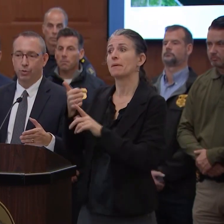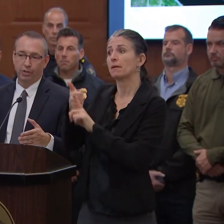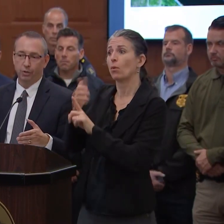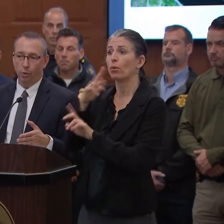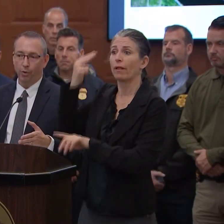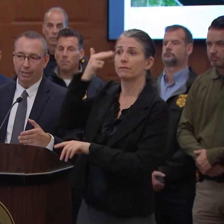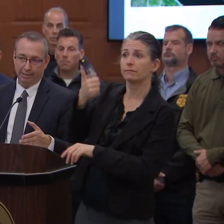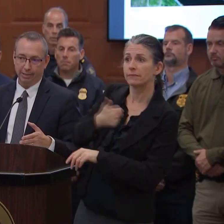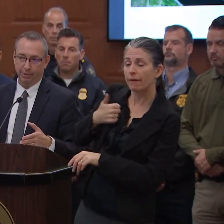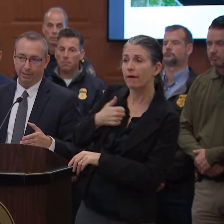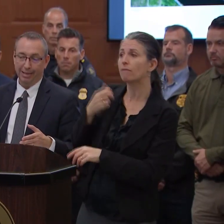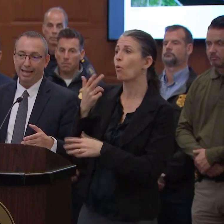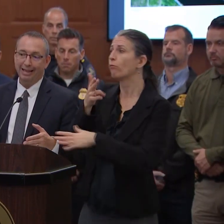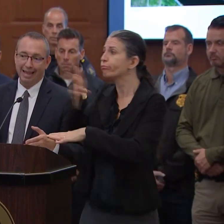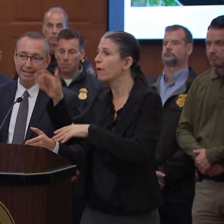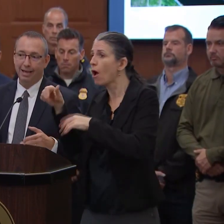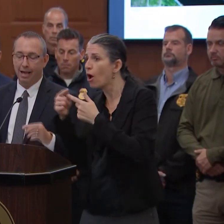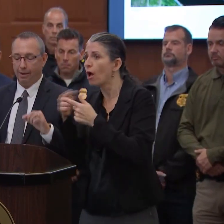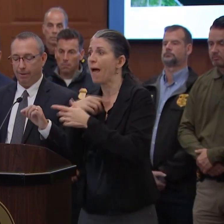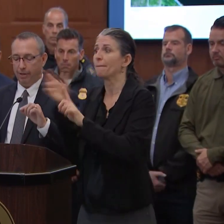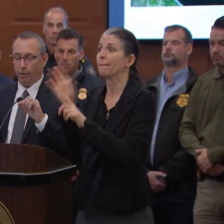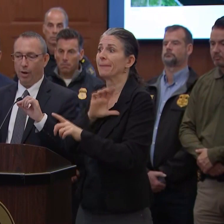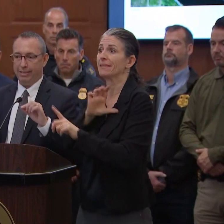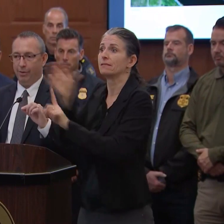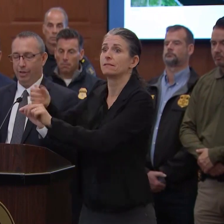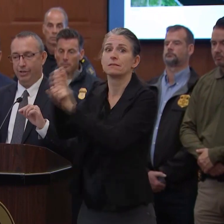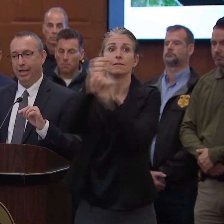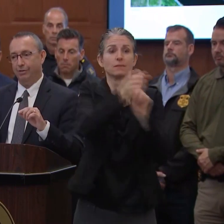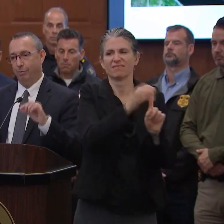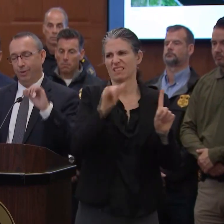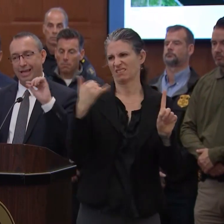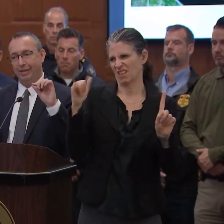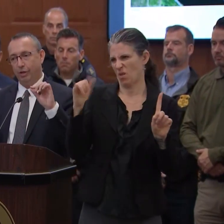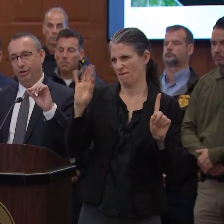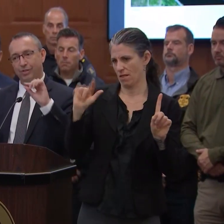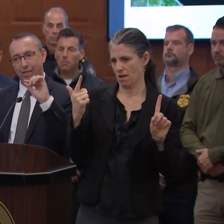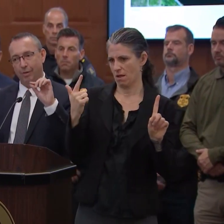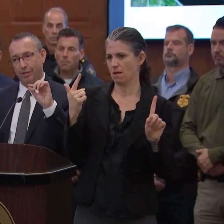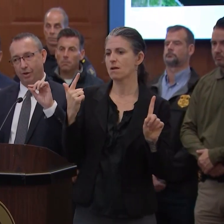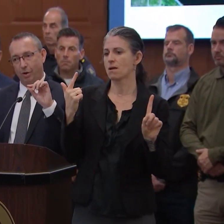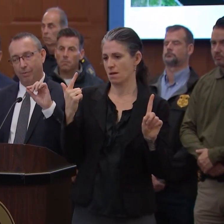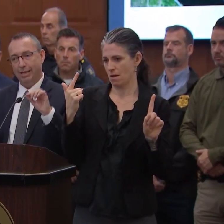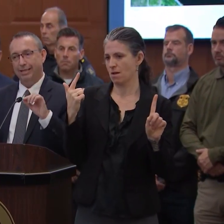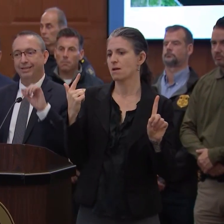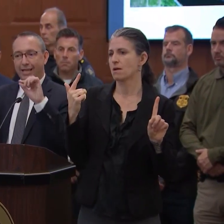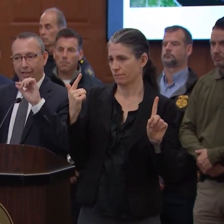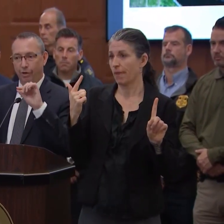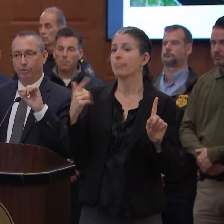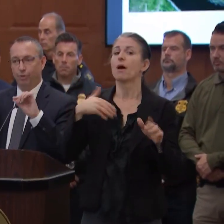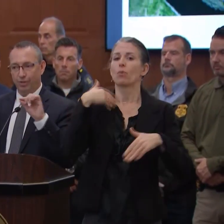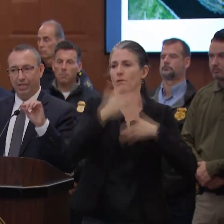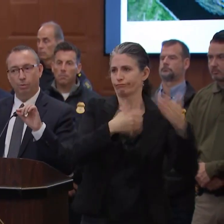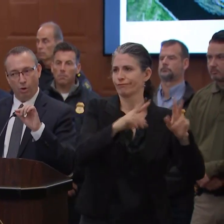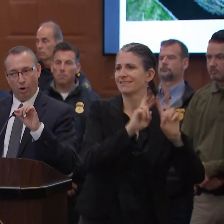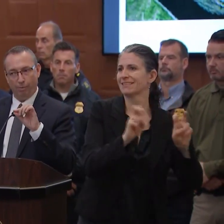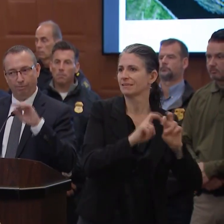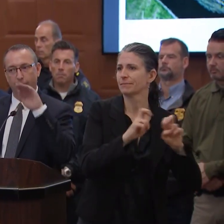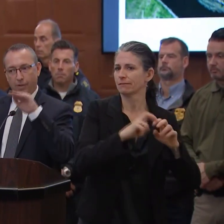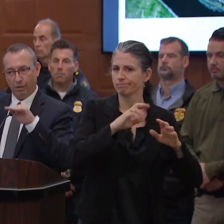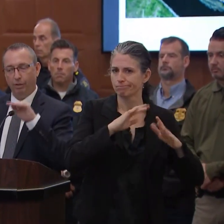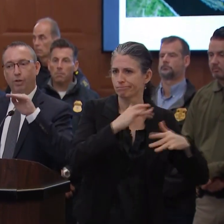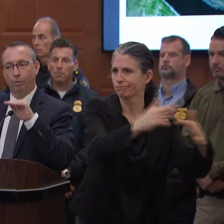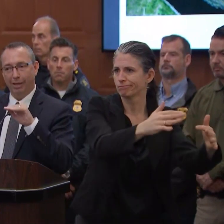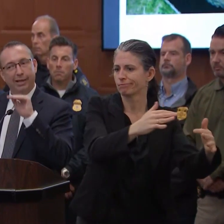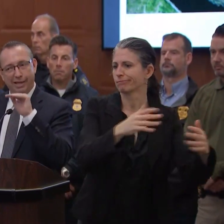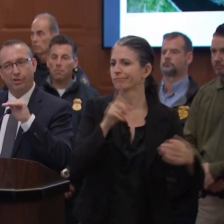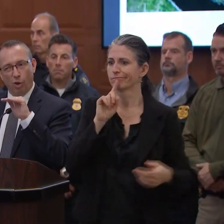weapons restriction order assessment, and at that time, your criteria change from a likelihood of serious harm to likelihood of foreseeable harm.